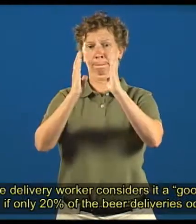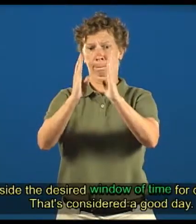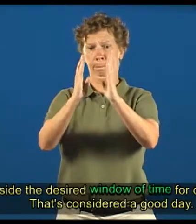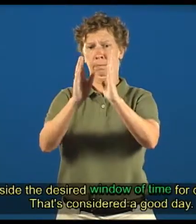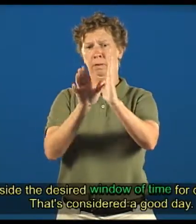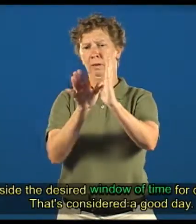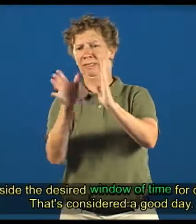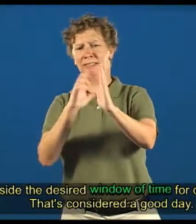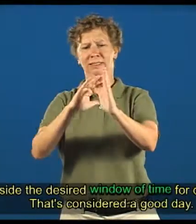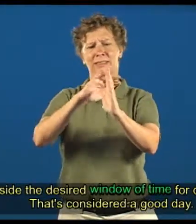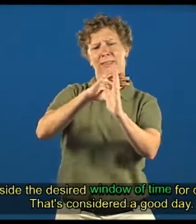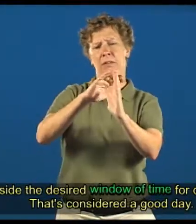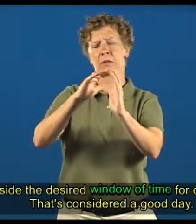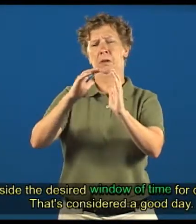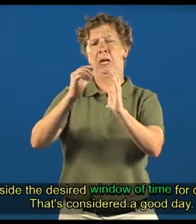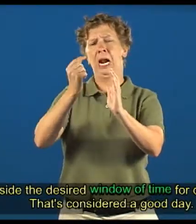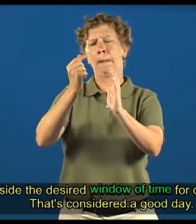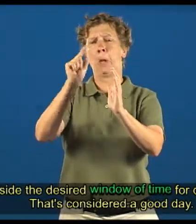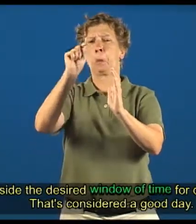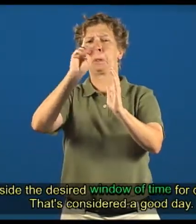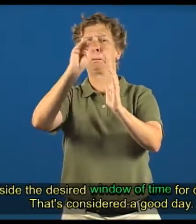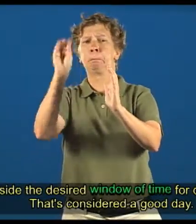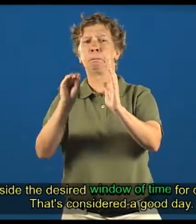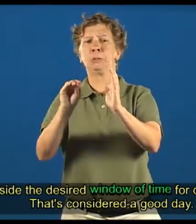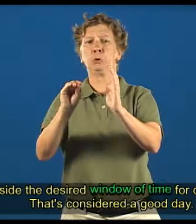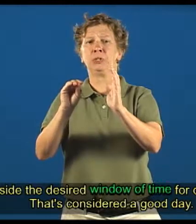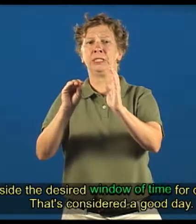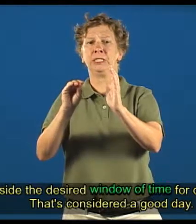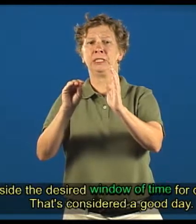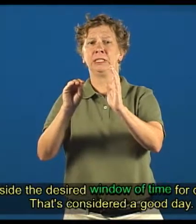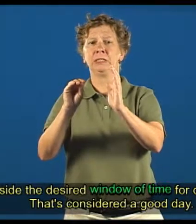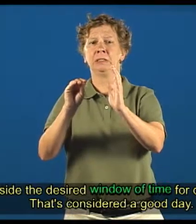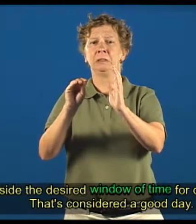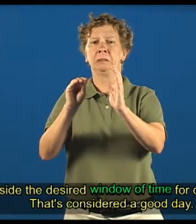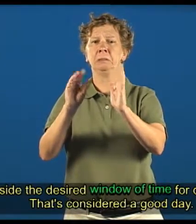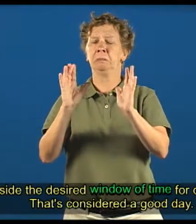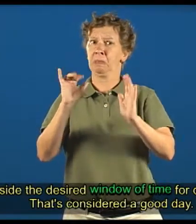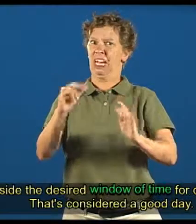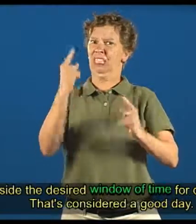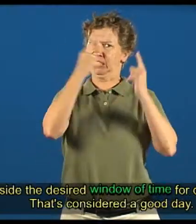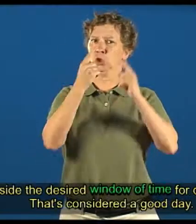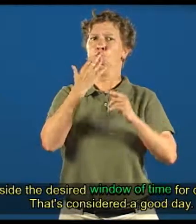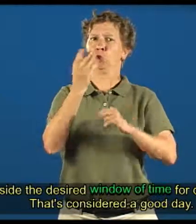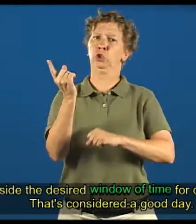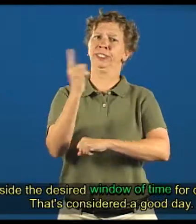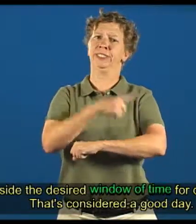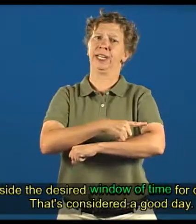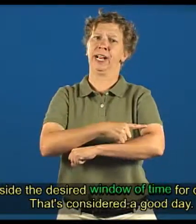occur outside of the desired window of time for delivery. That's considered a good day.